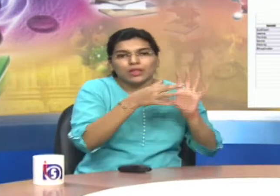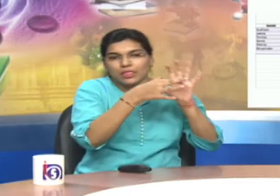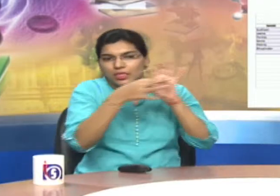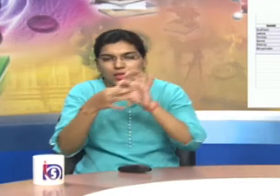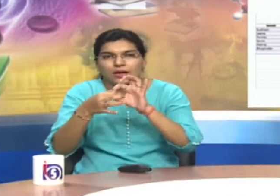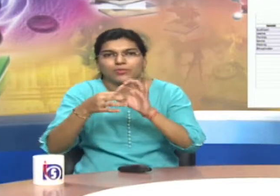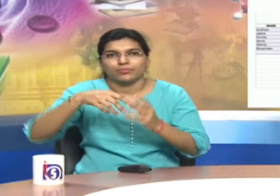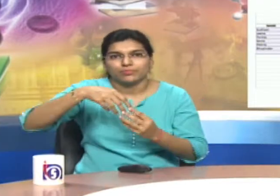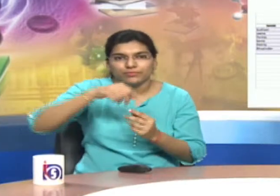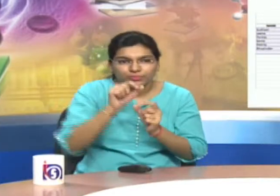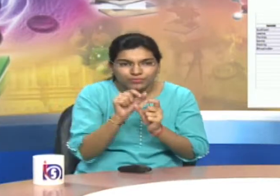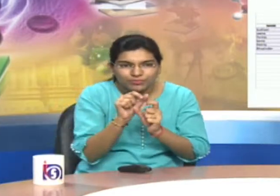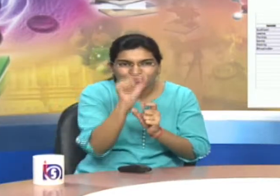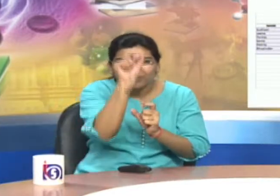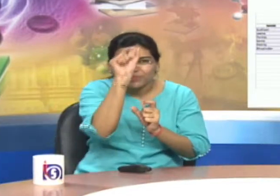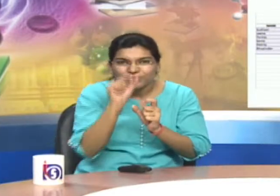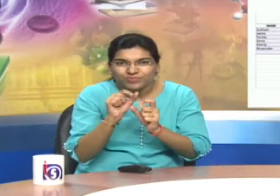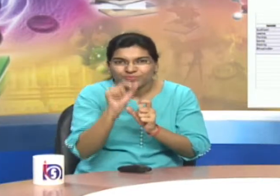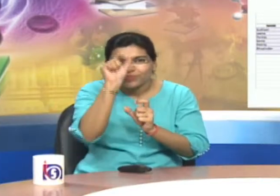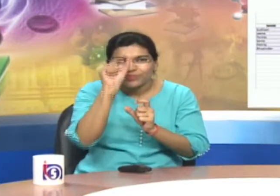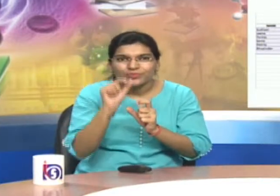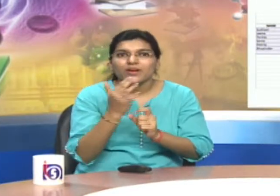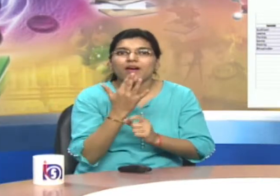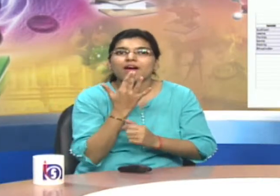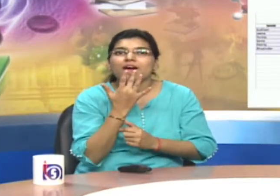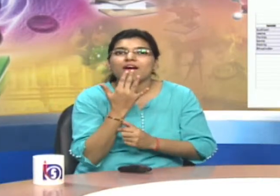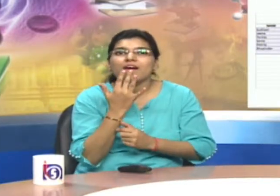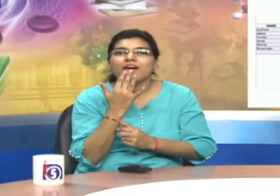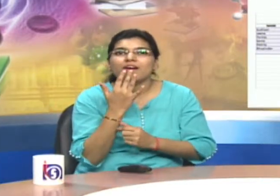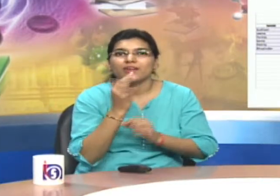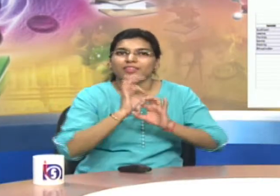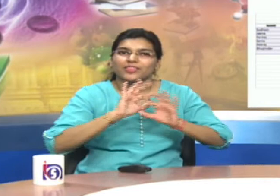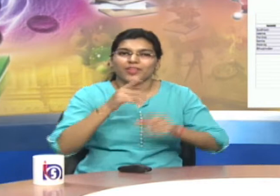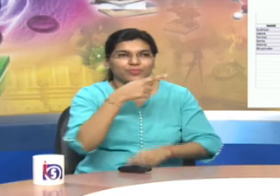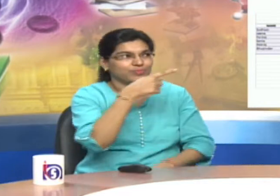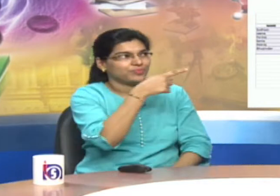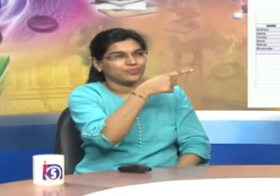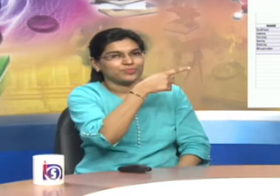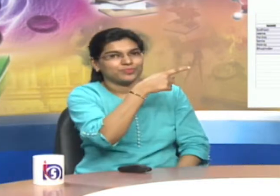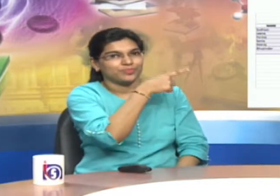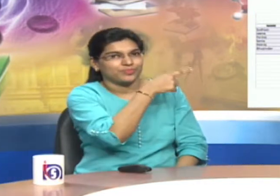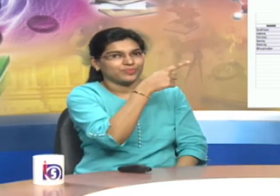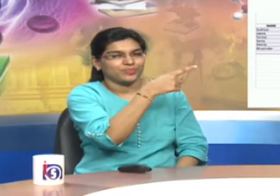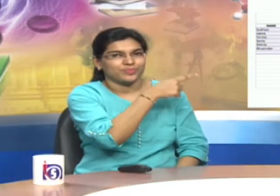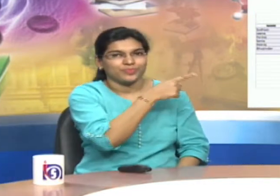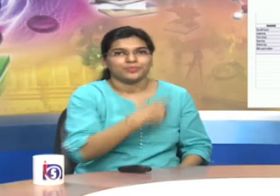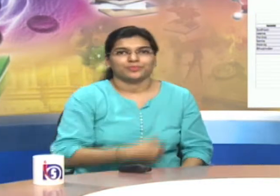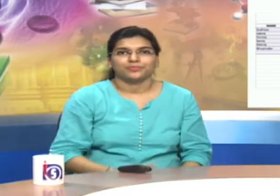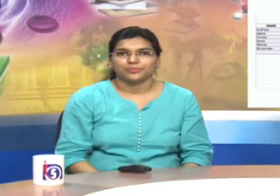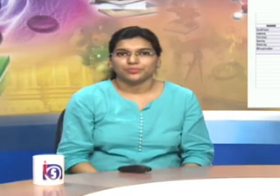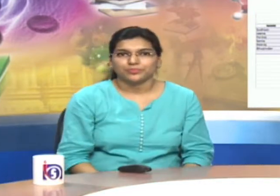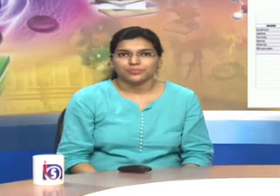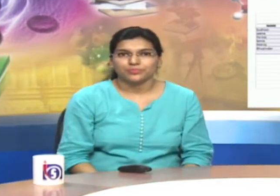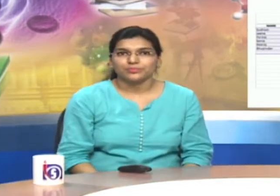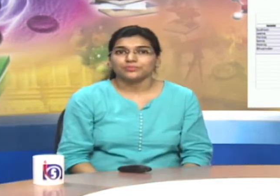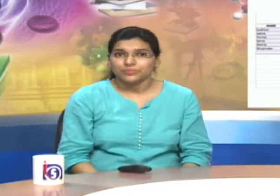And then you click, then automatically that graph would be presented in color format that you can see on the screen.